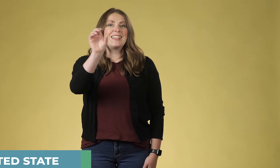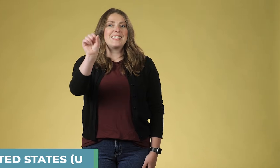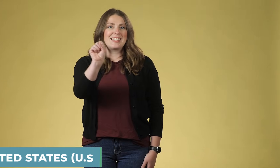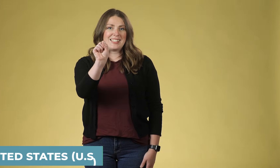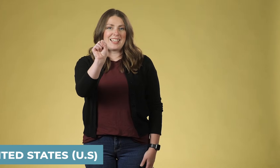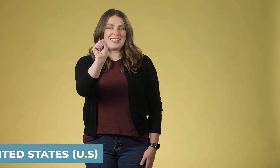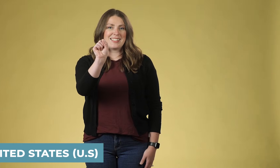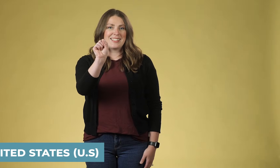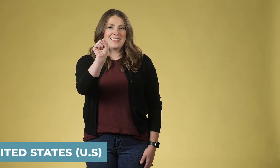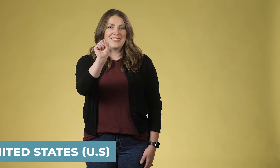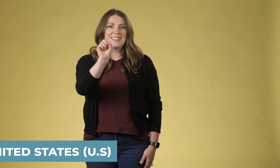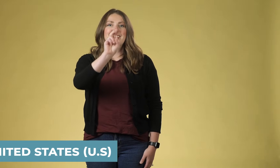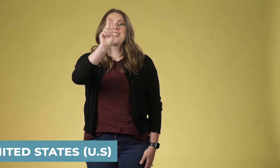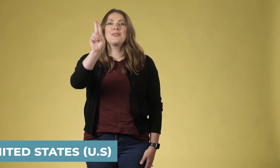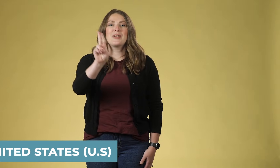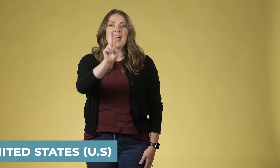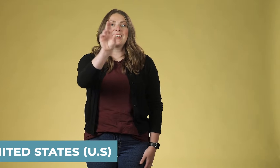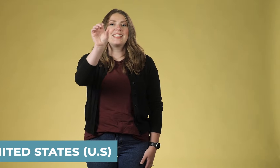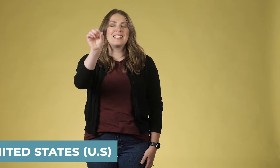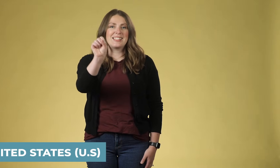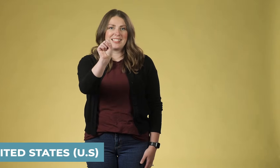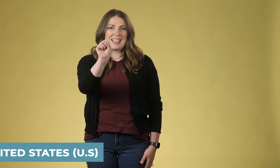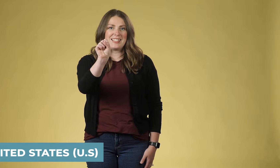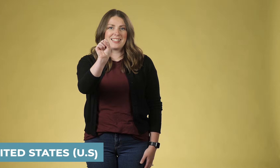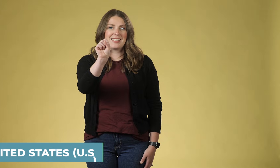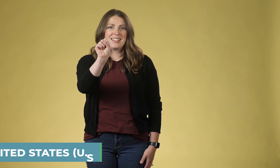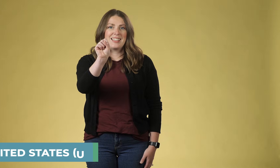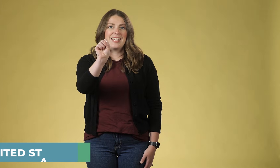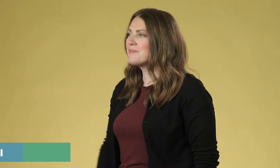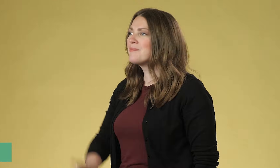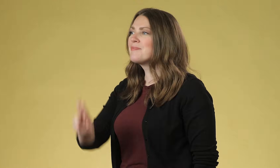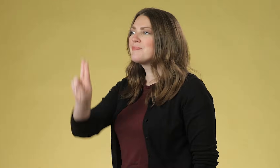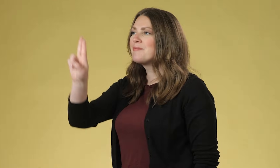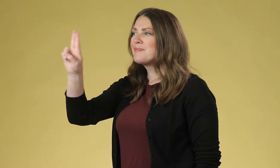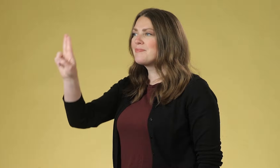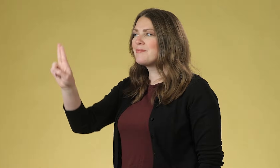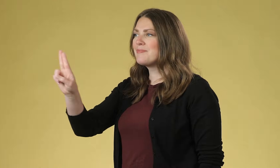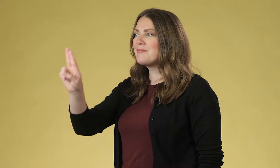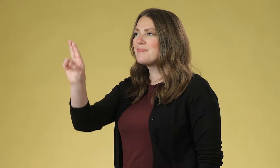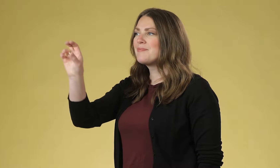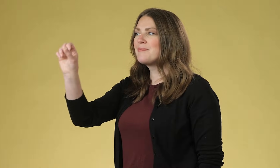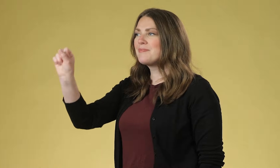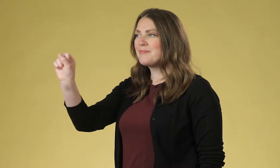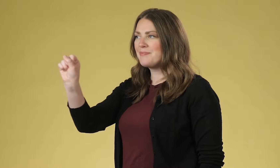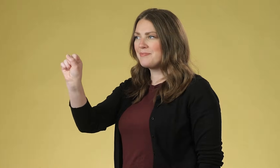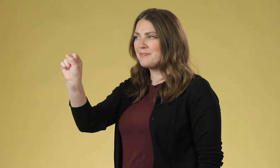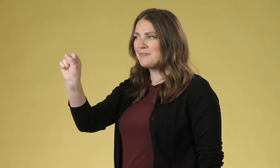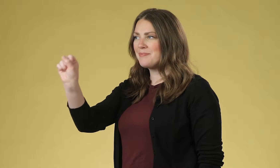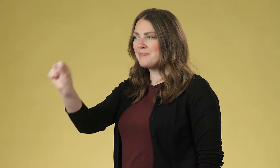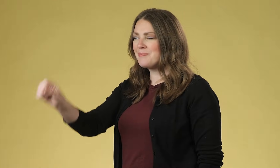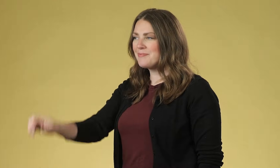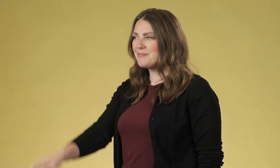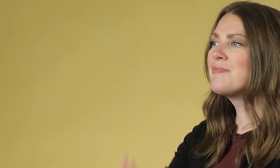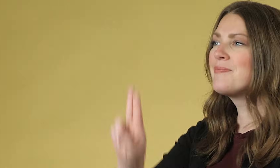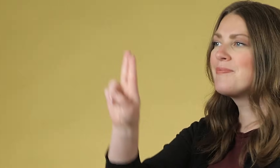United States. United States. It is a U and an S circling,